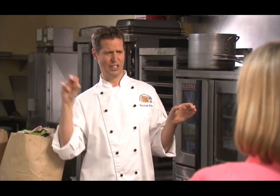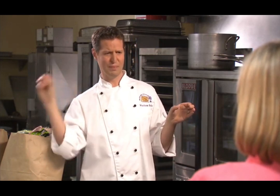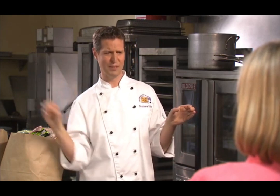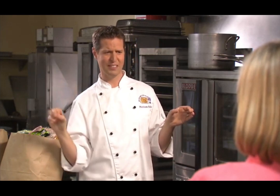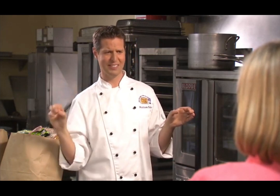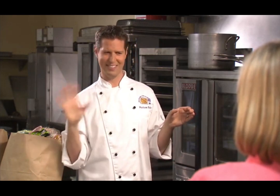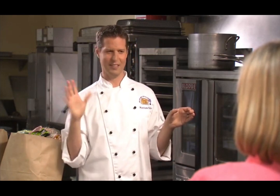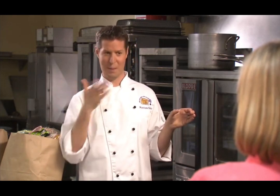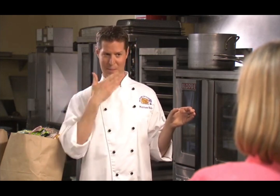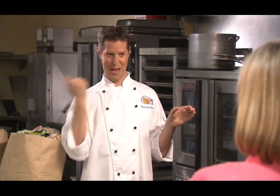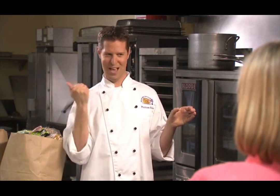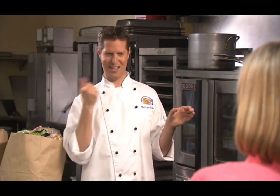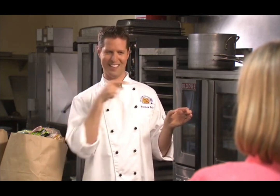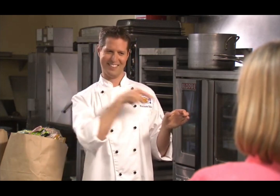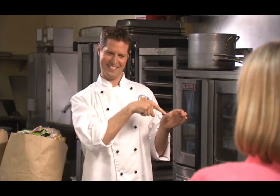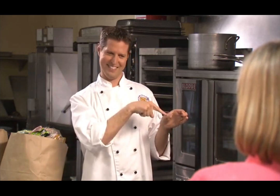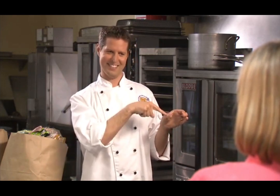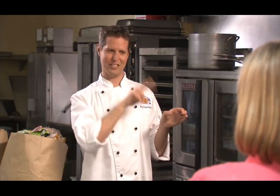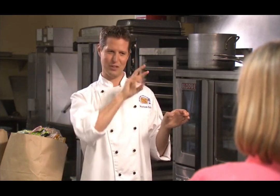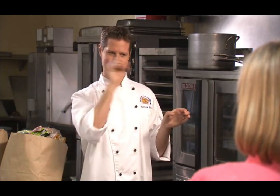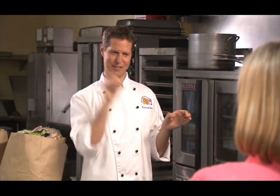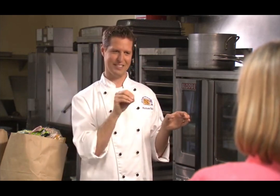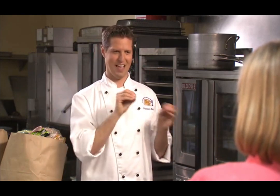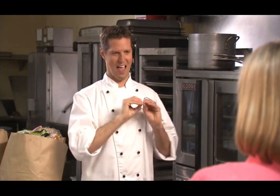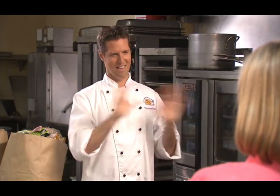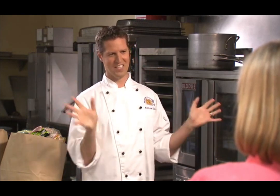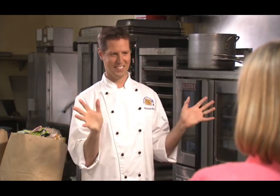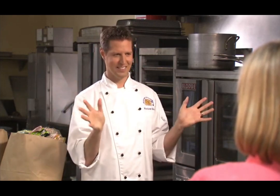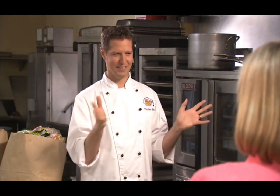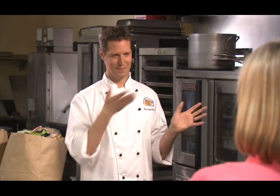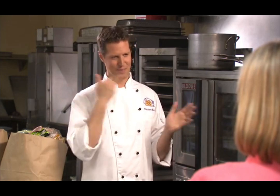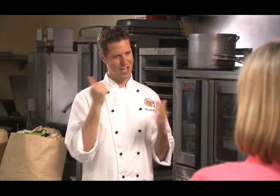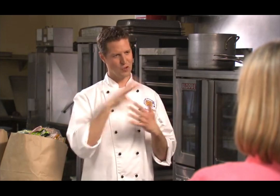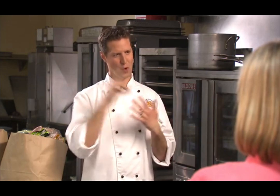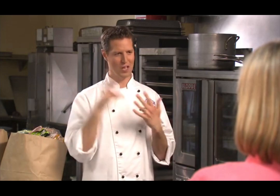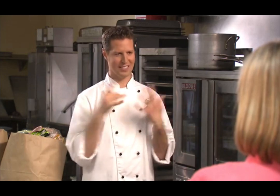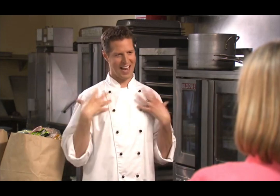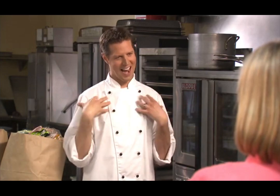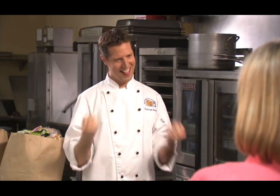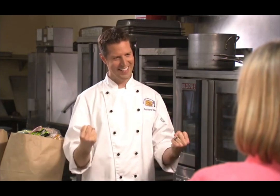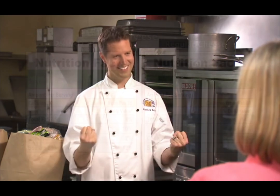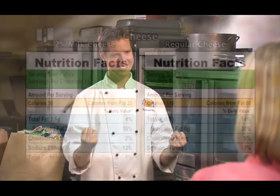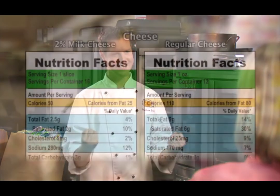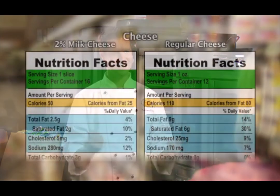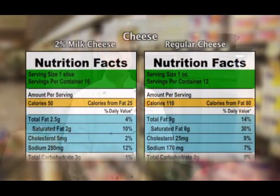has 30%. Clearly, the 2% cheese is a much healthier option.